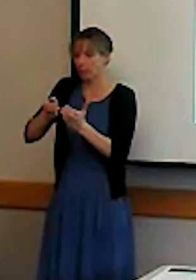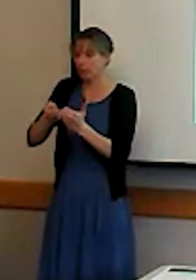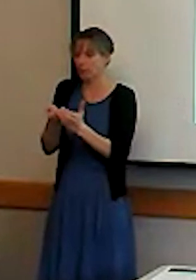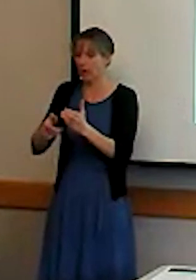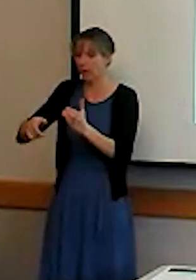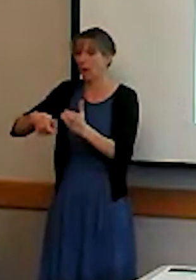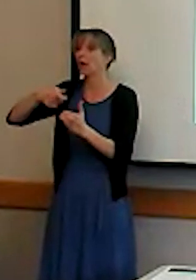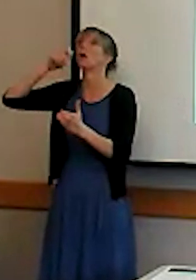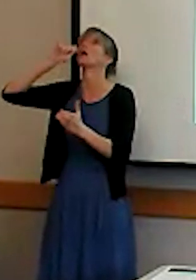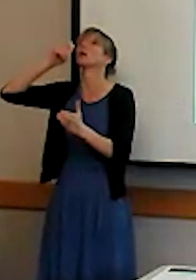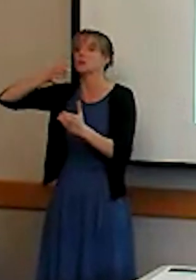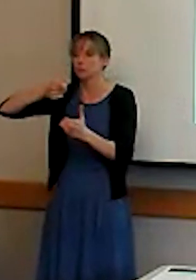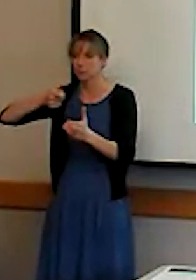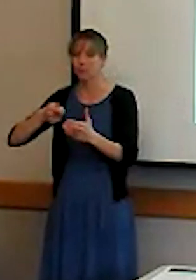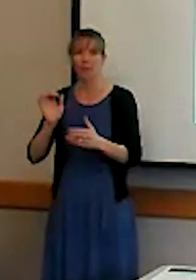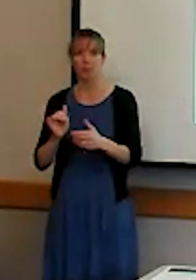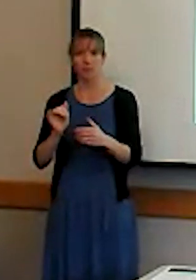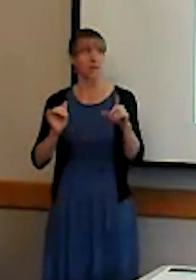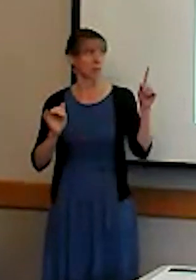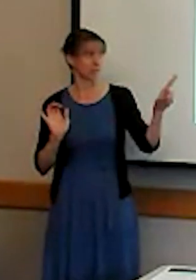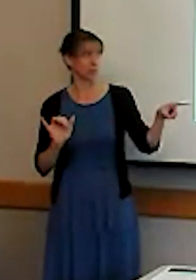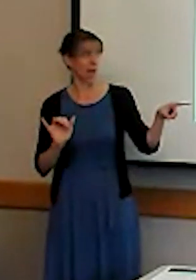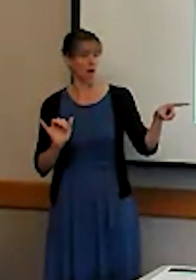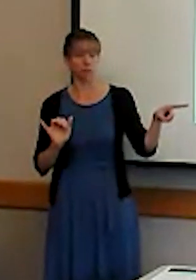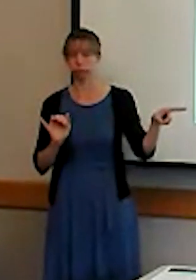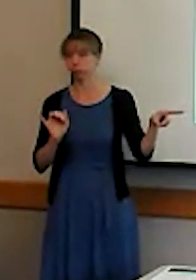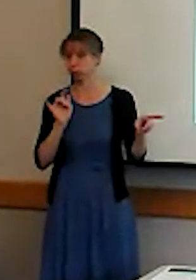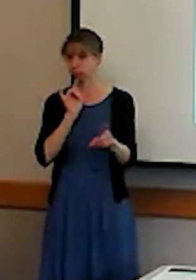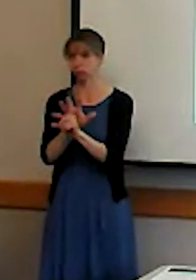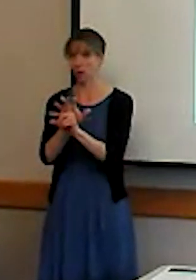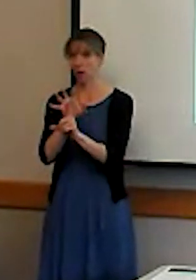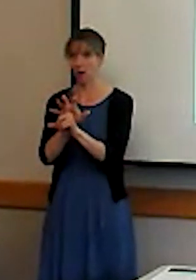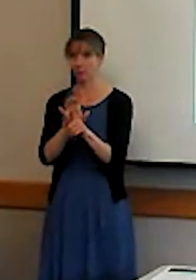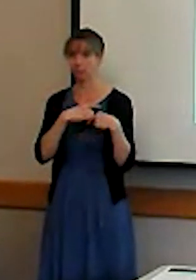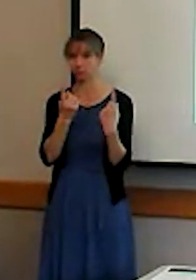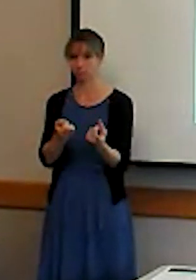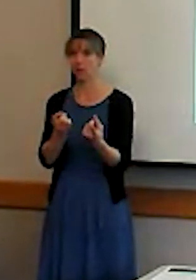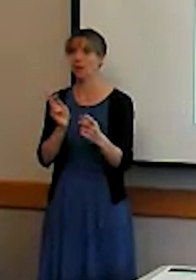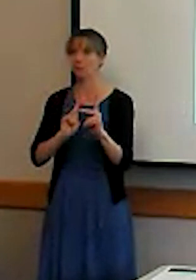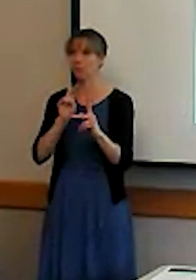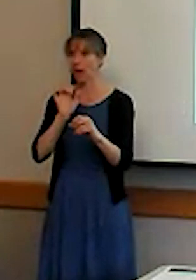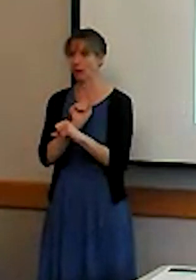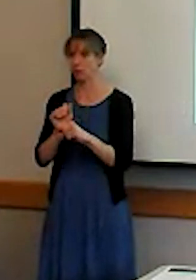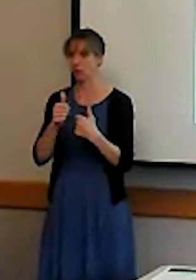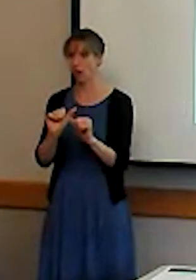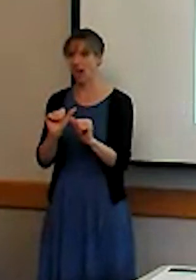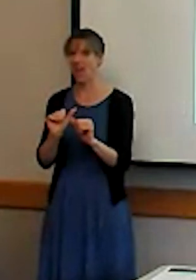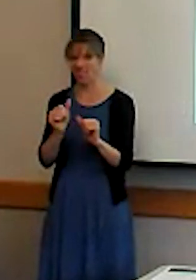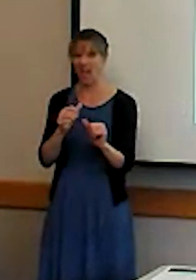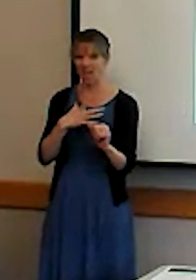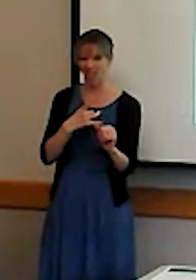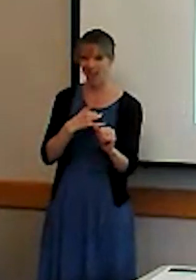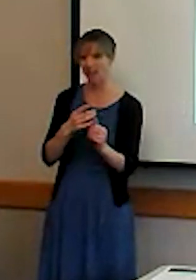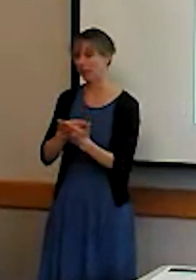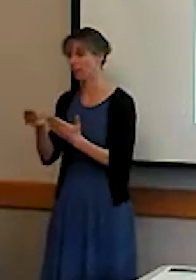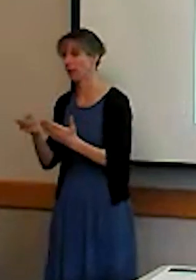just pour it in your mouth. So that has been really popular lately, and people actually try it and then they go buy it,